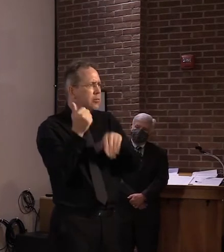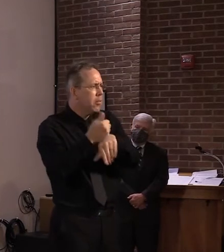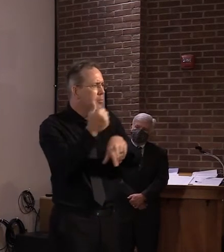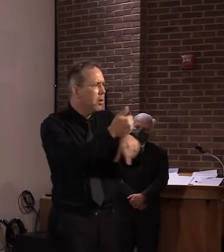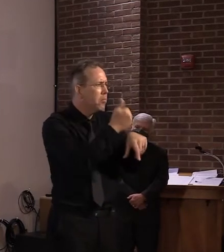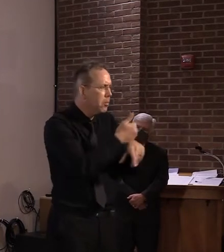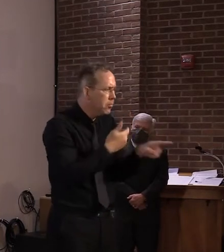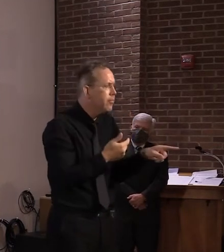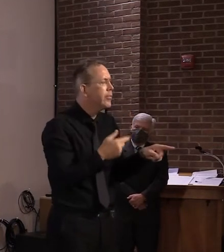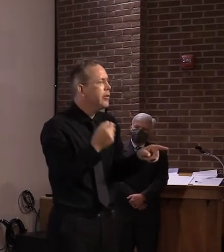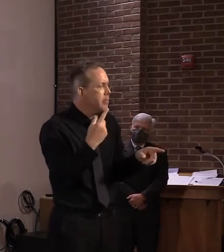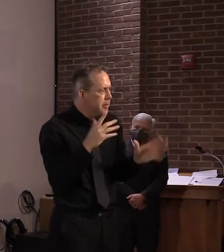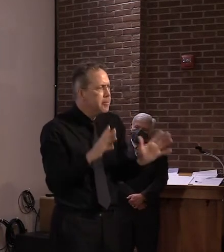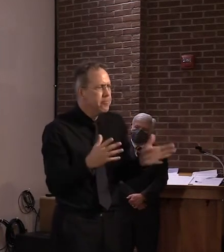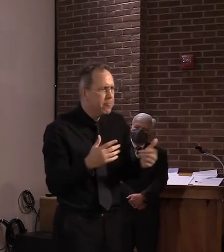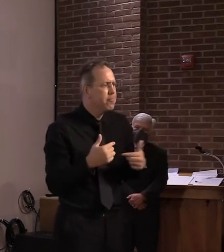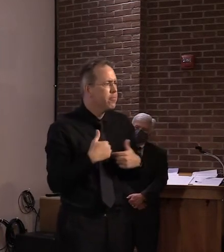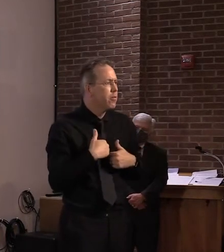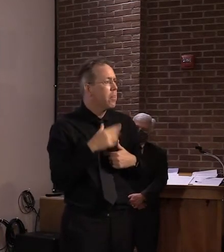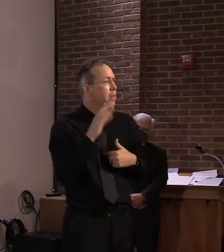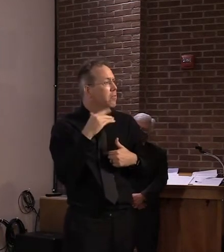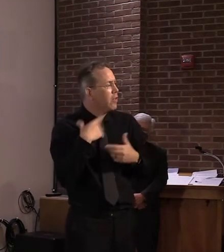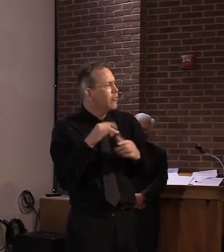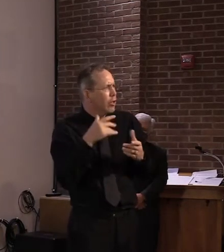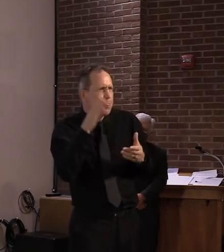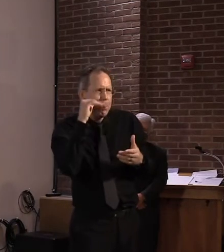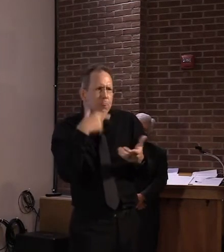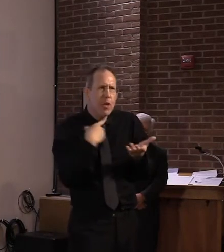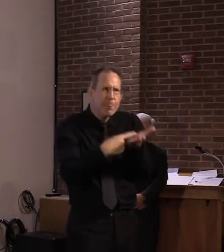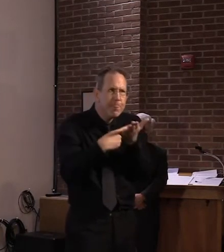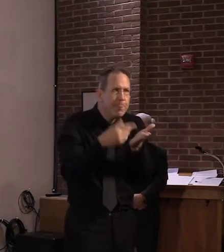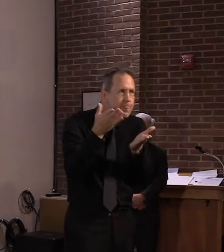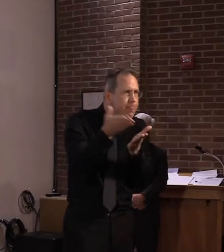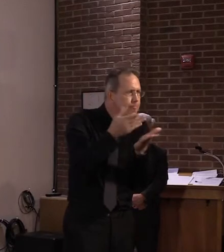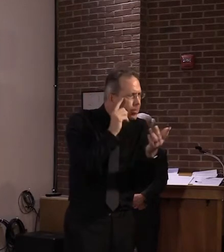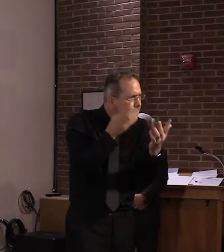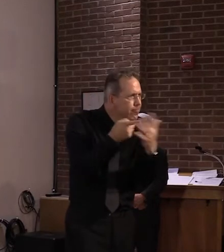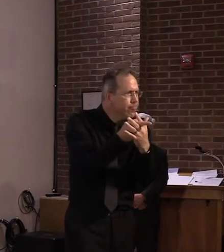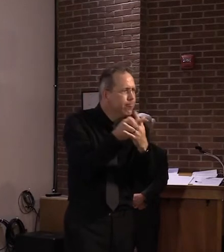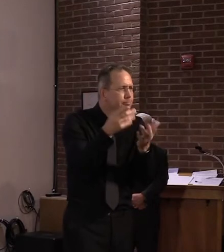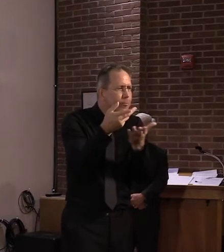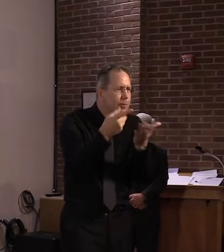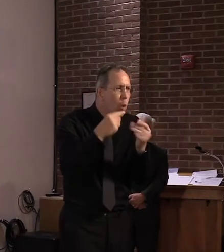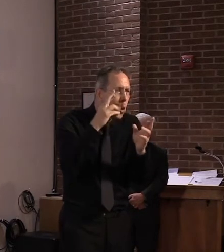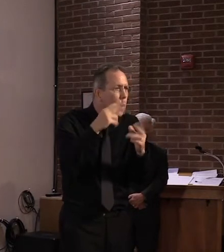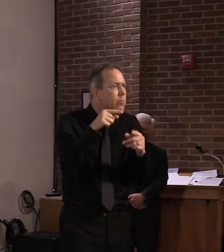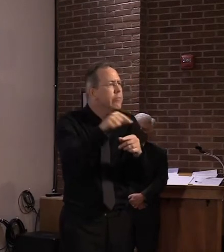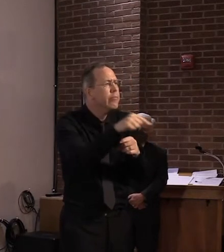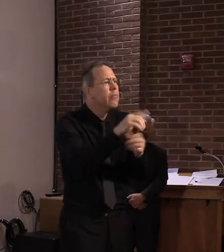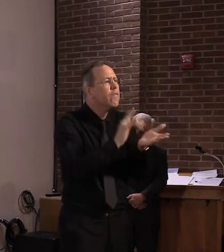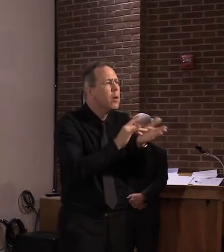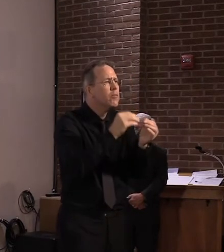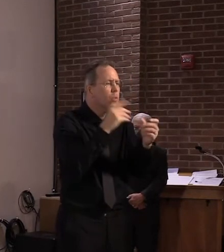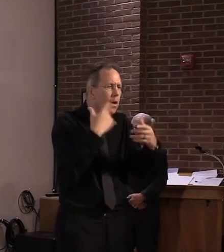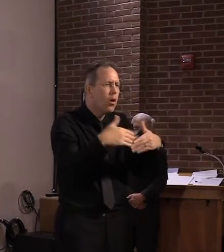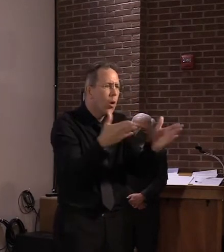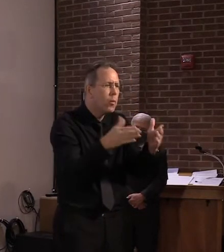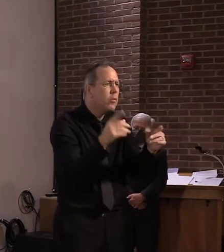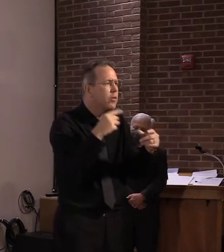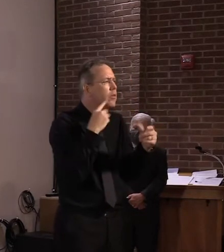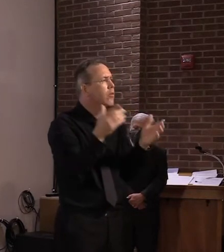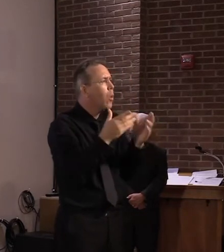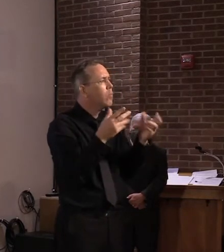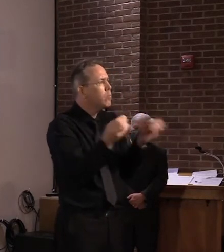ongoing in our discussions with them and making sure that we can bring them online, because we do think that's going to be an important resource for